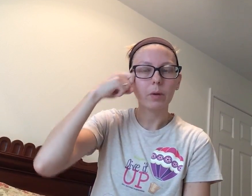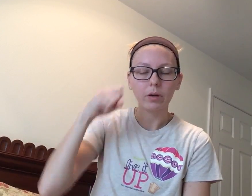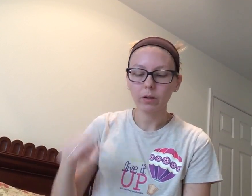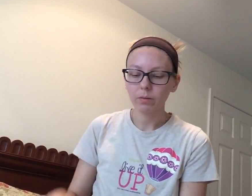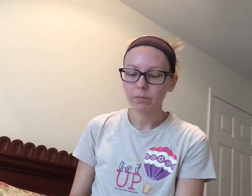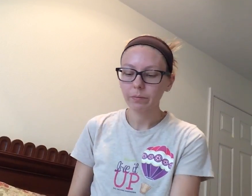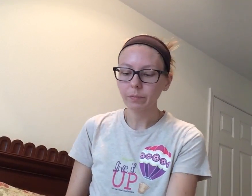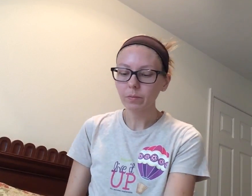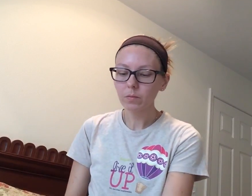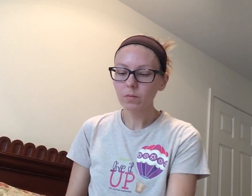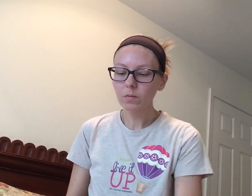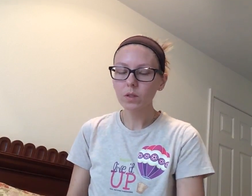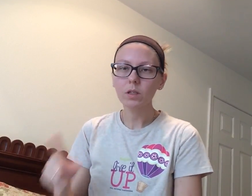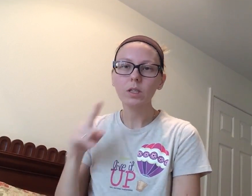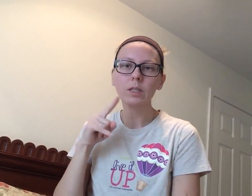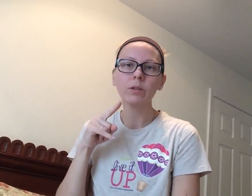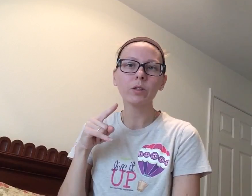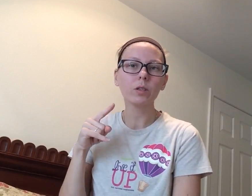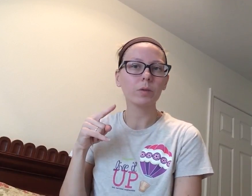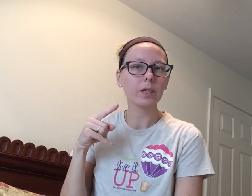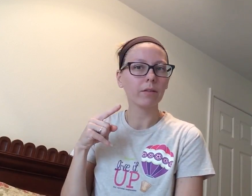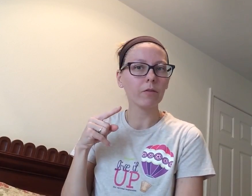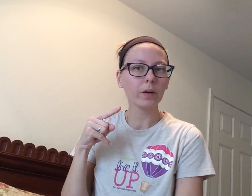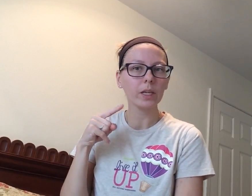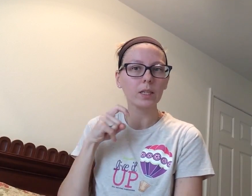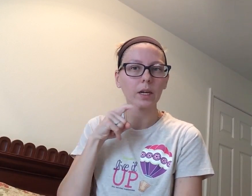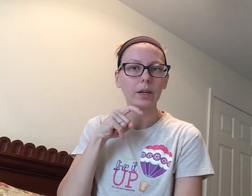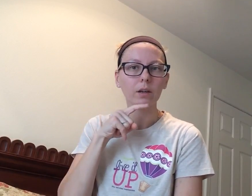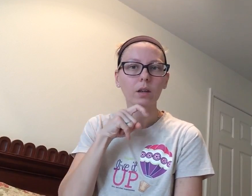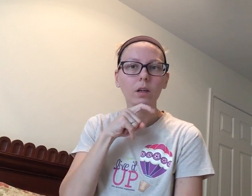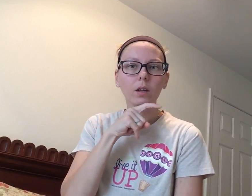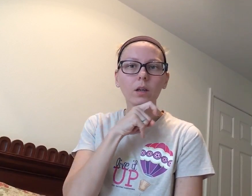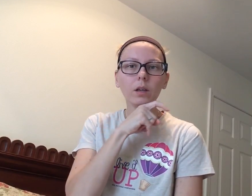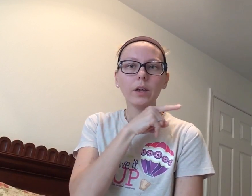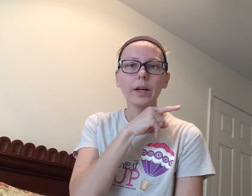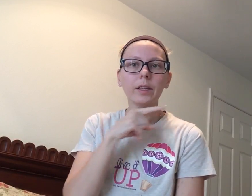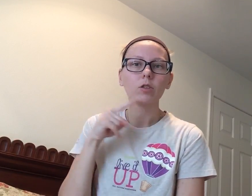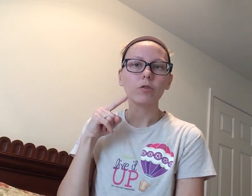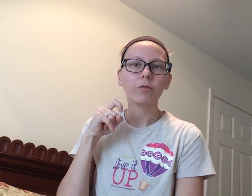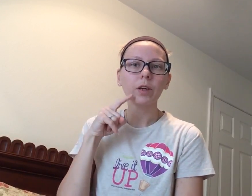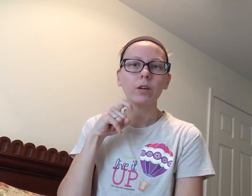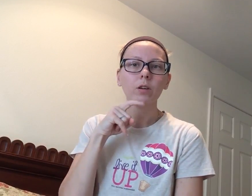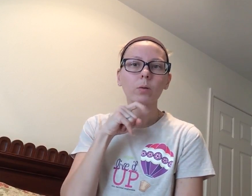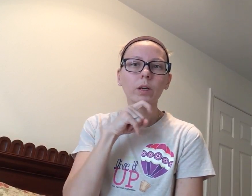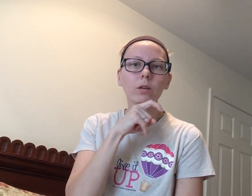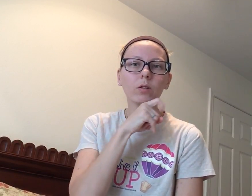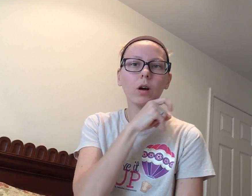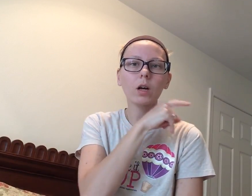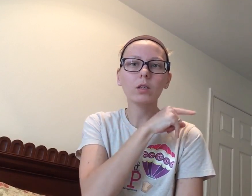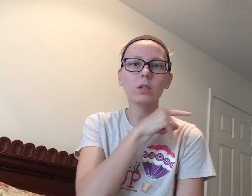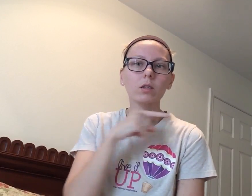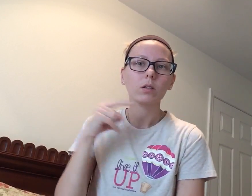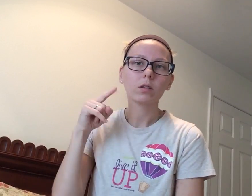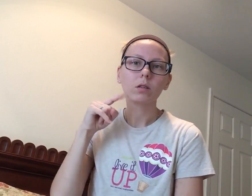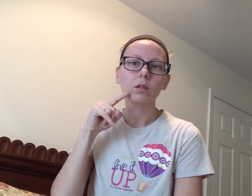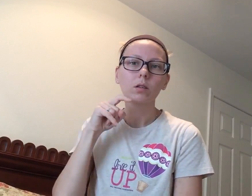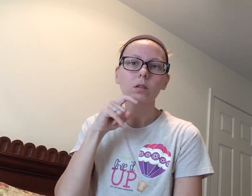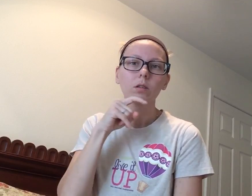here. Cereal, this one's kind of a funny sign. And it's your finger going across